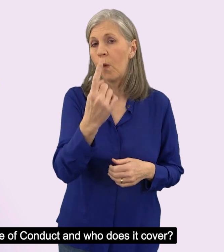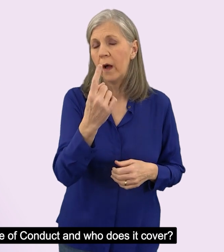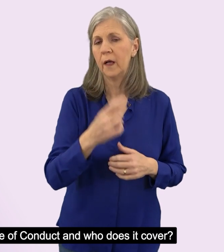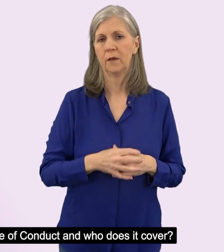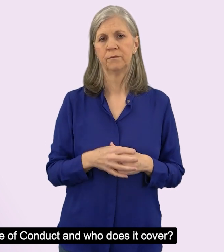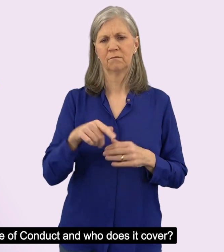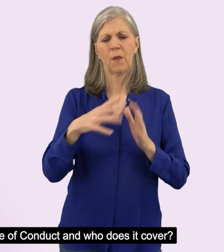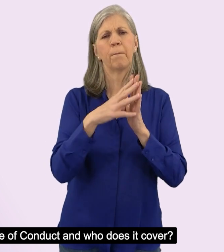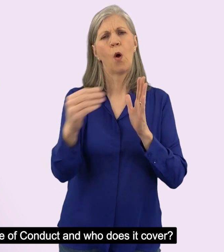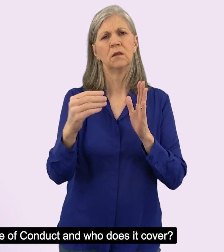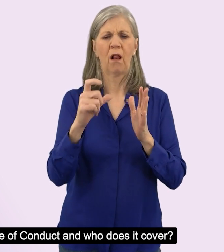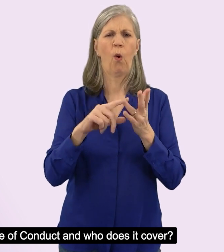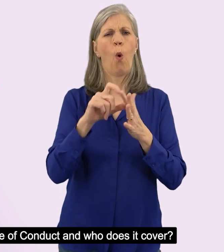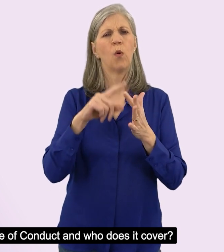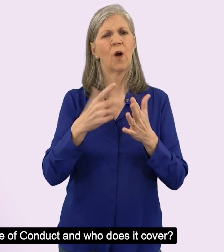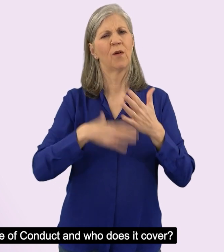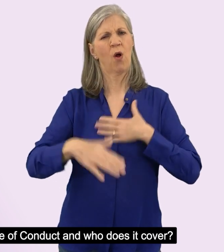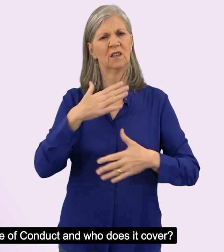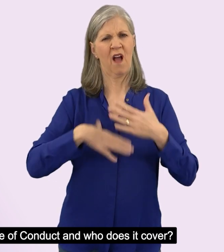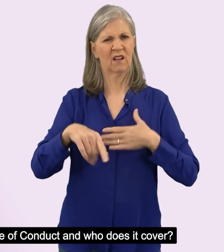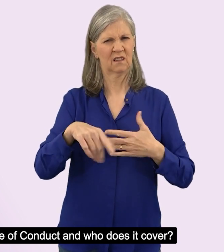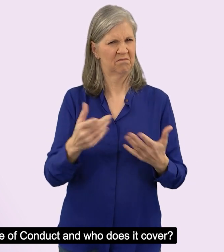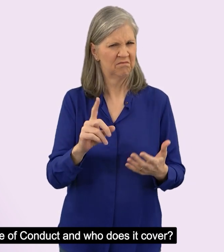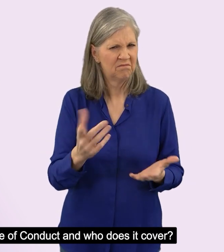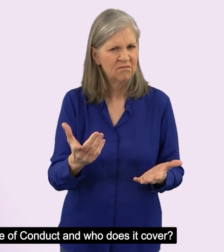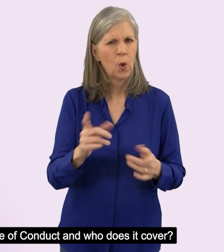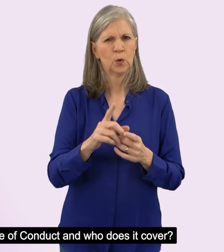1. What is the Model Code of Conduct and who does it cover?